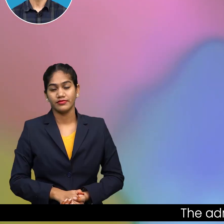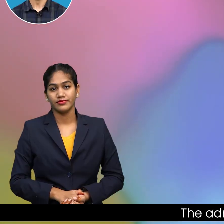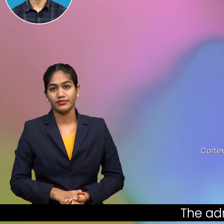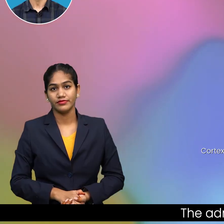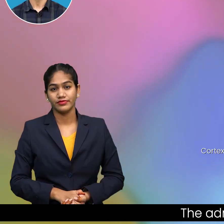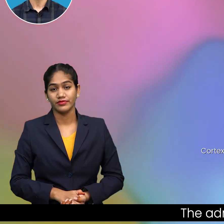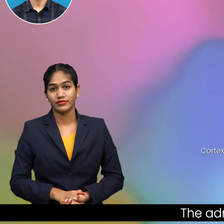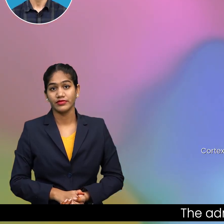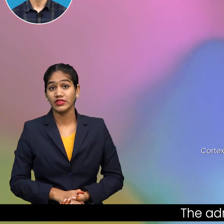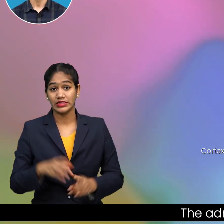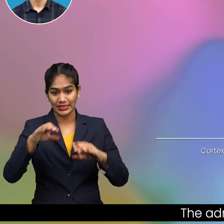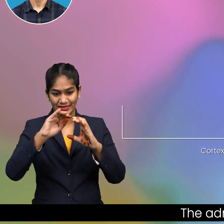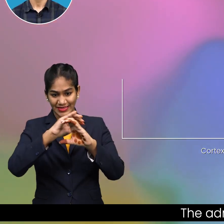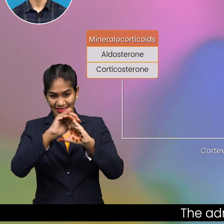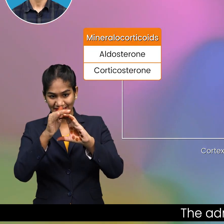The adrenal medulla